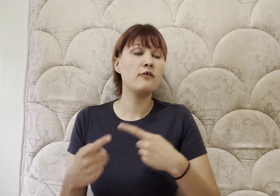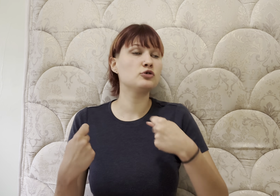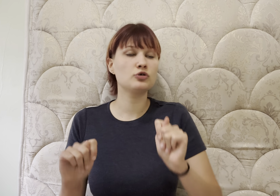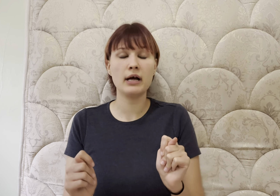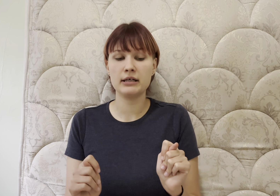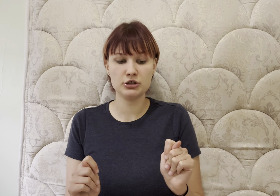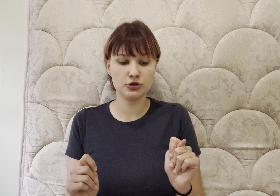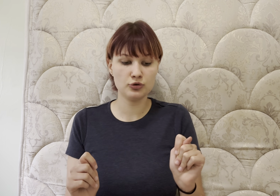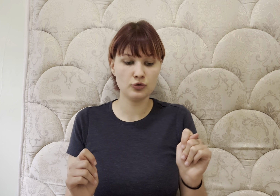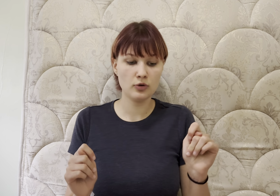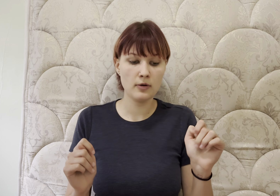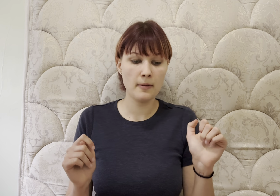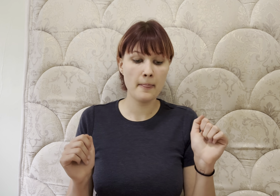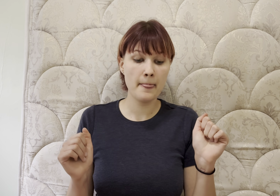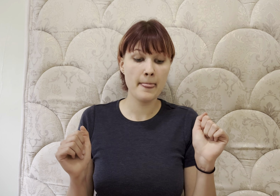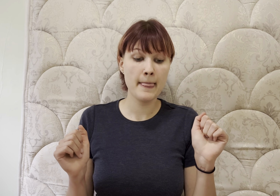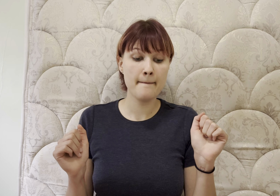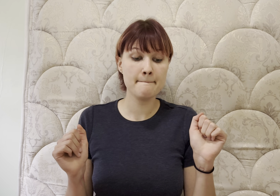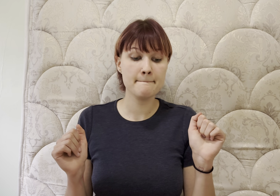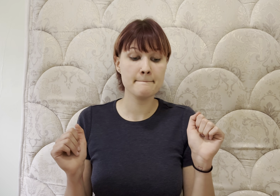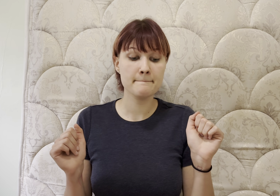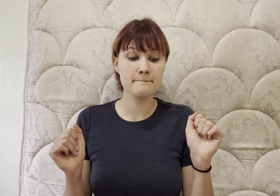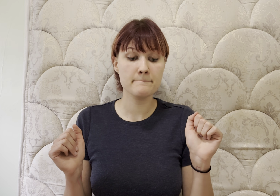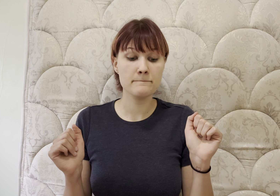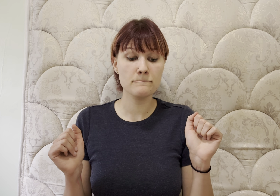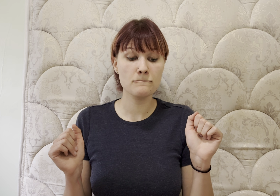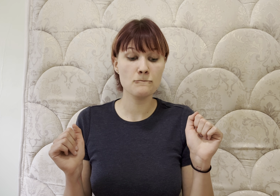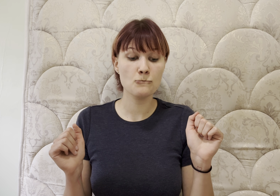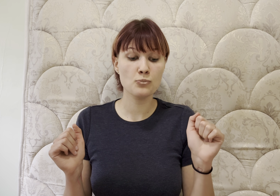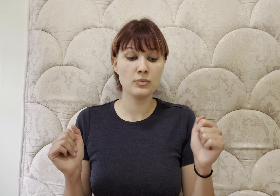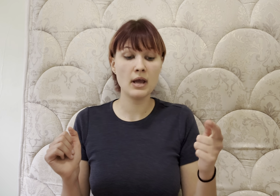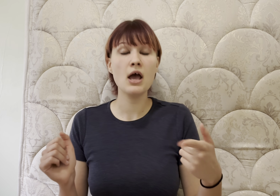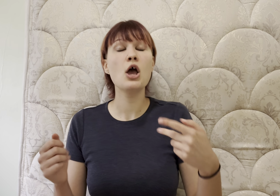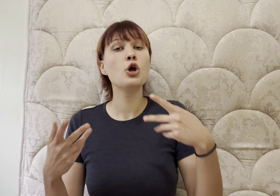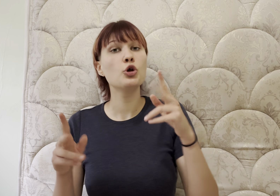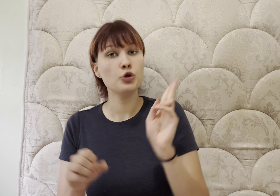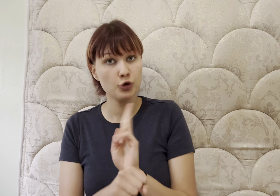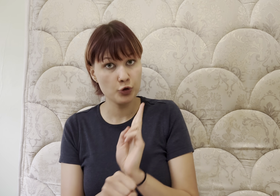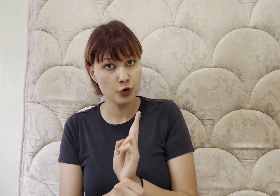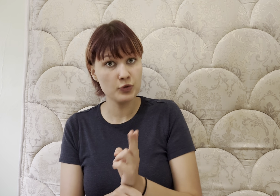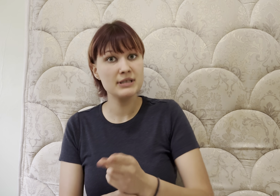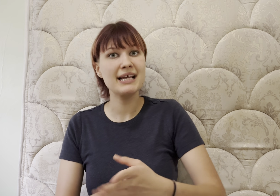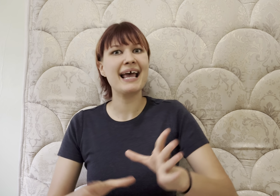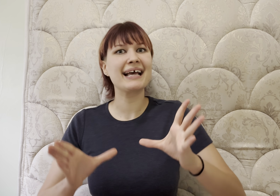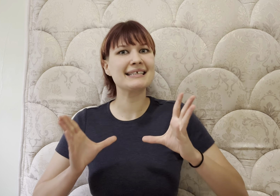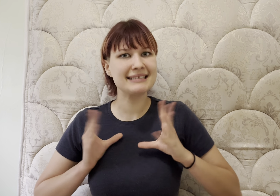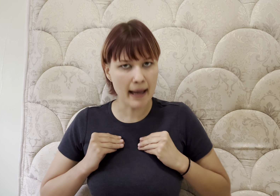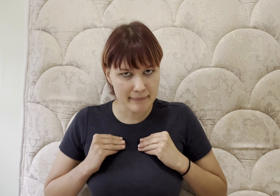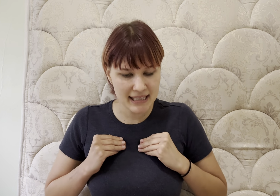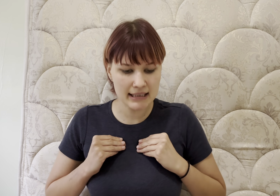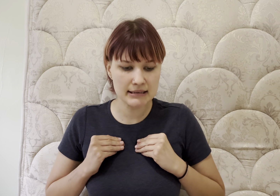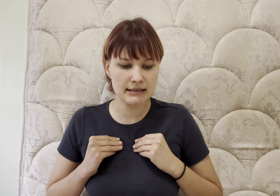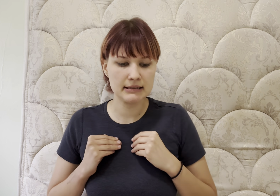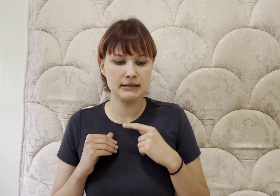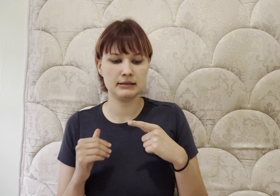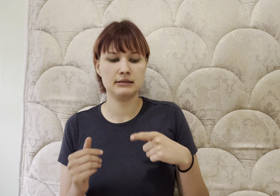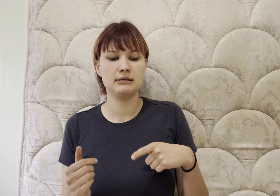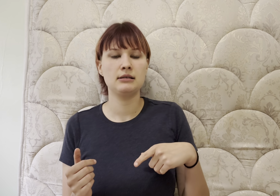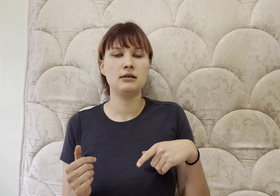the client for who they are. And that acceptance needs to be genuine and based on empathy.